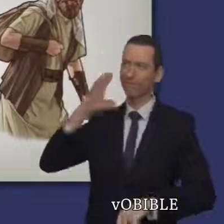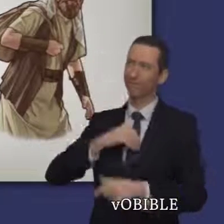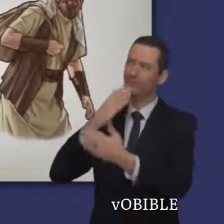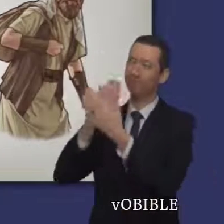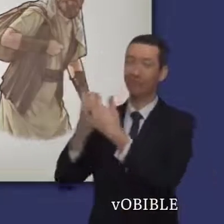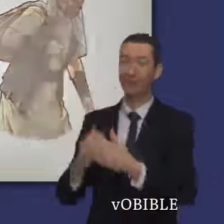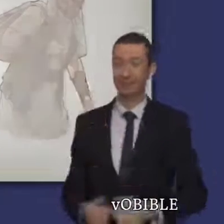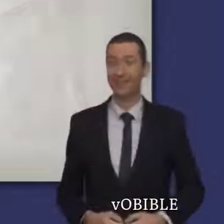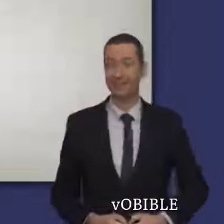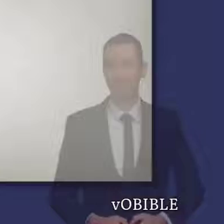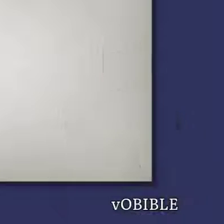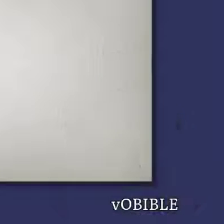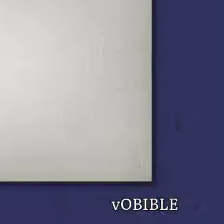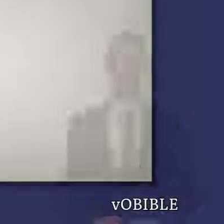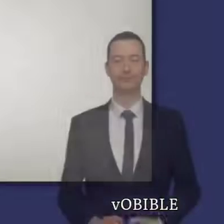and greed.